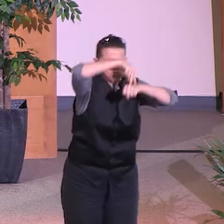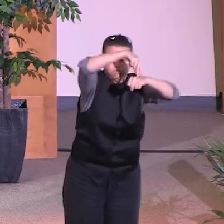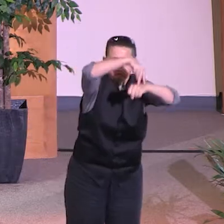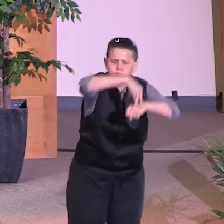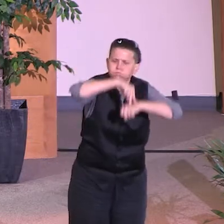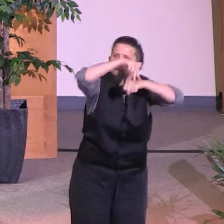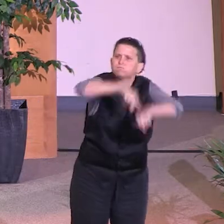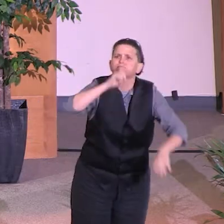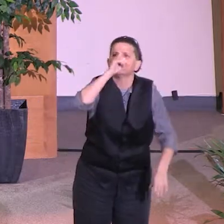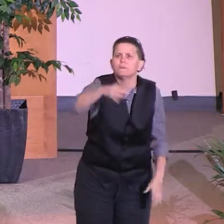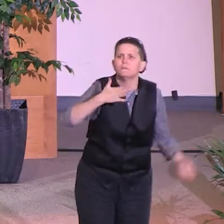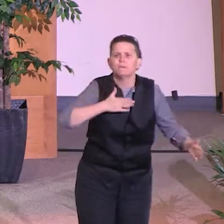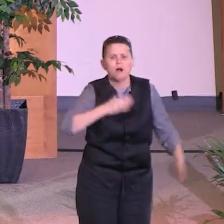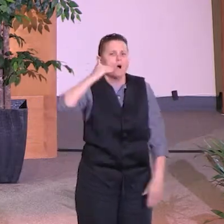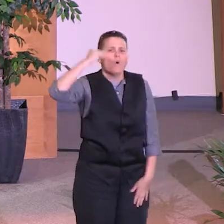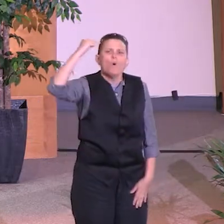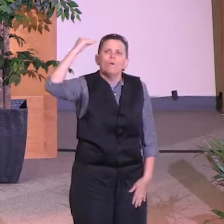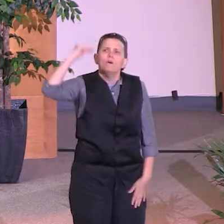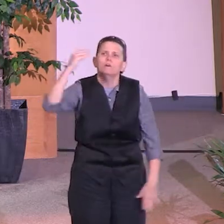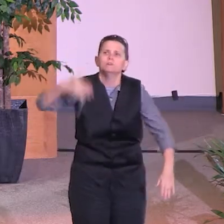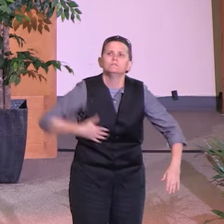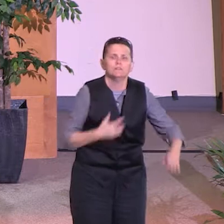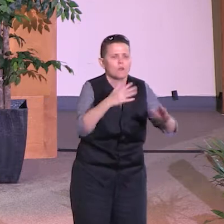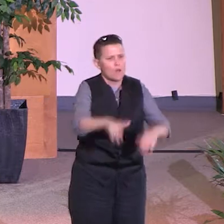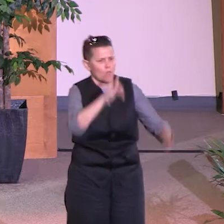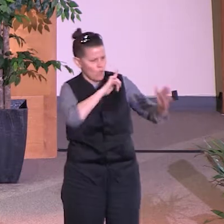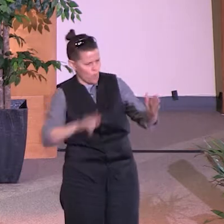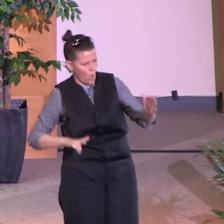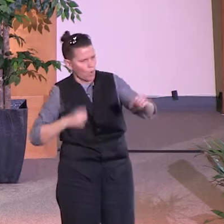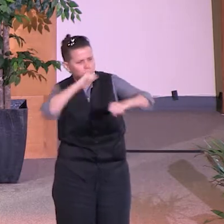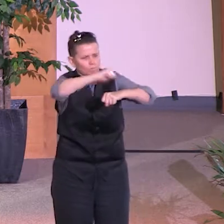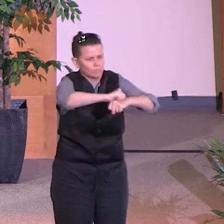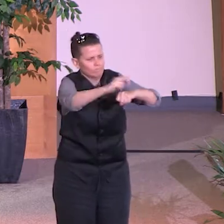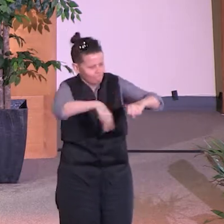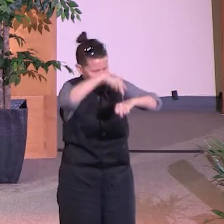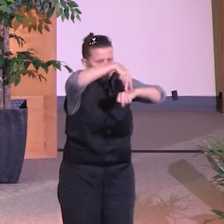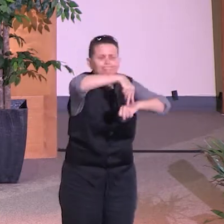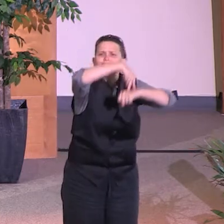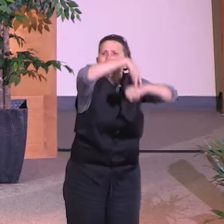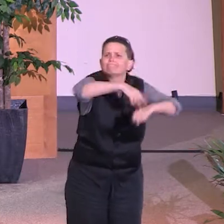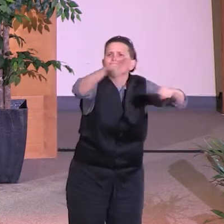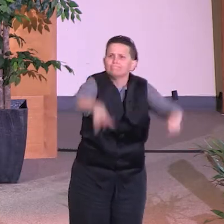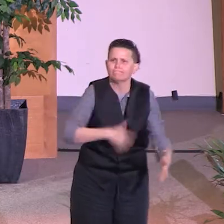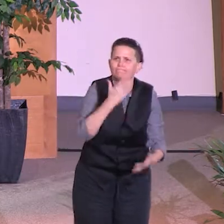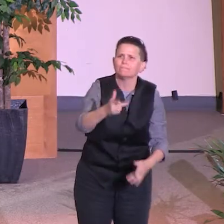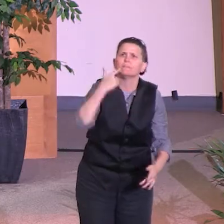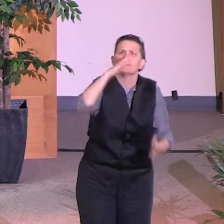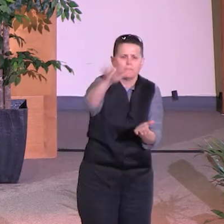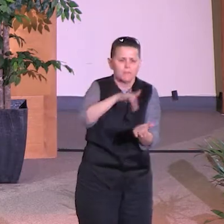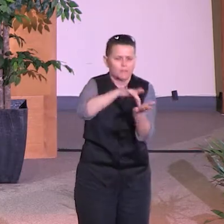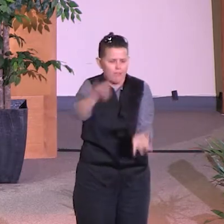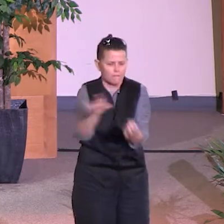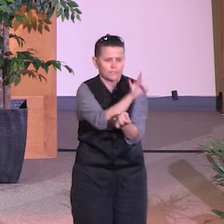stand on the rock. It's gonna be my home. Gonna stand on the rock. Yes, Lord, smack dab in